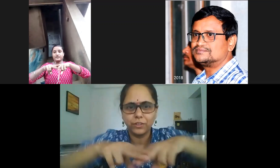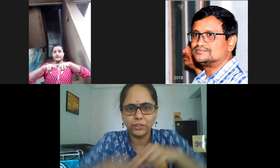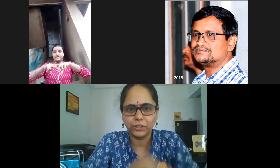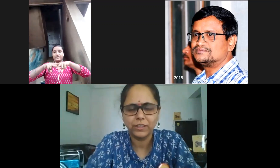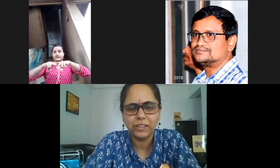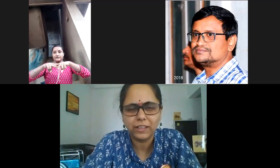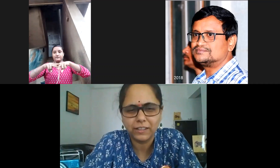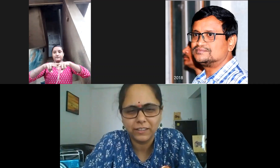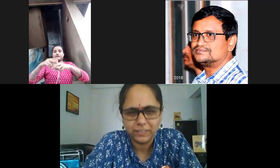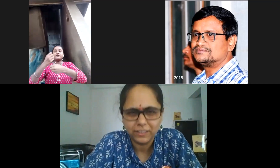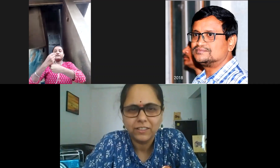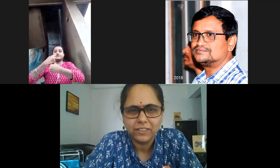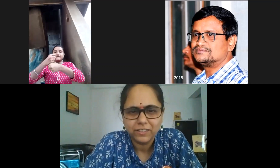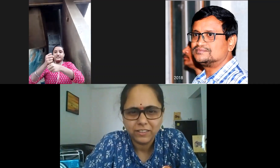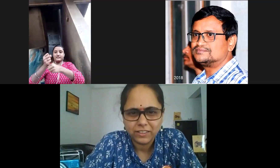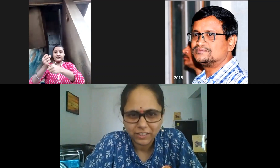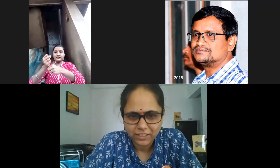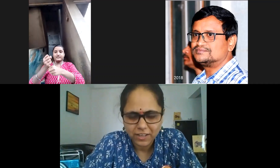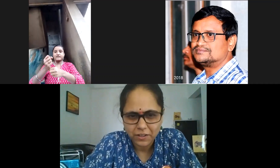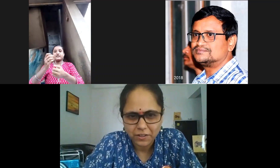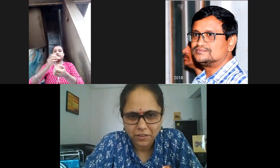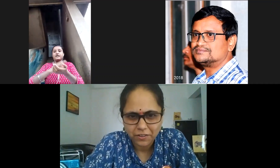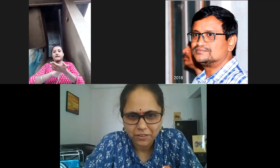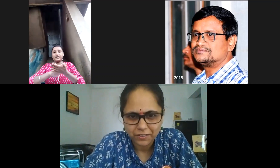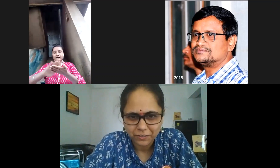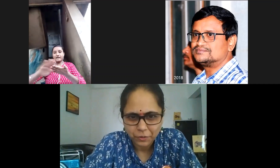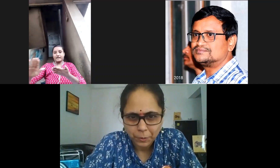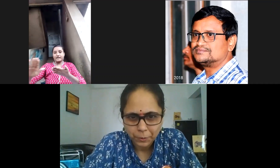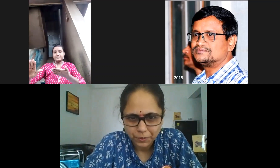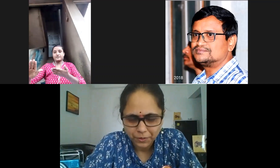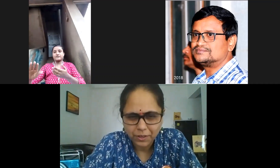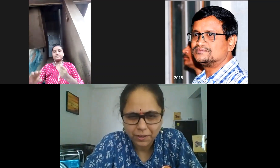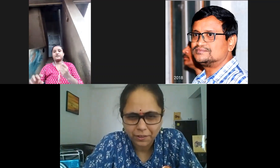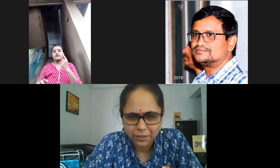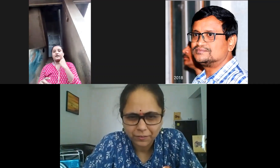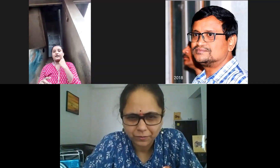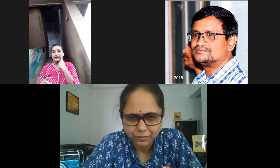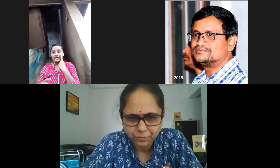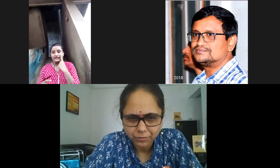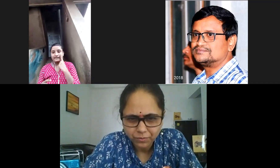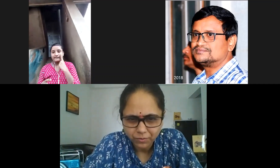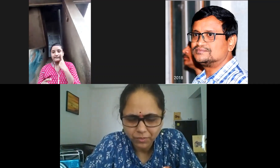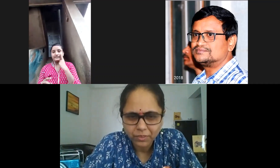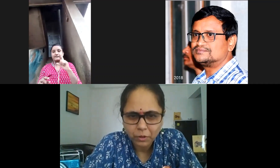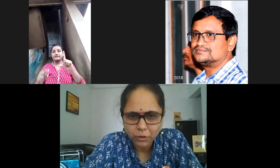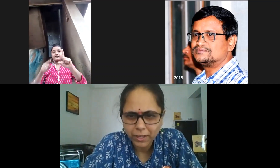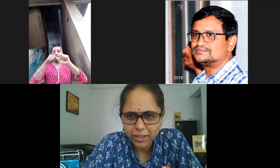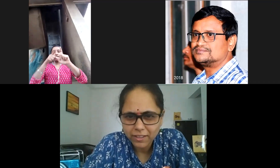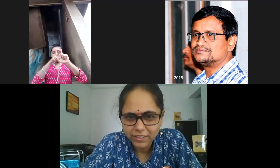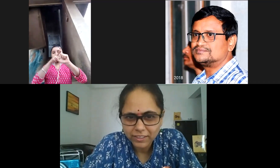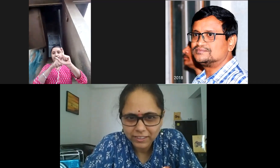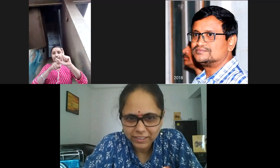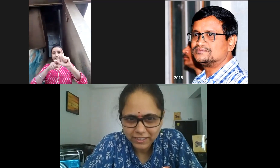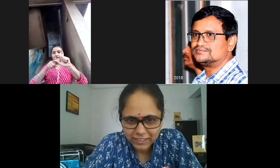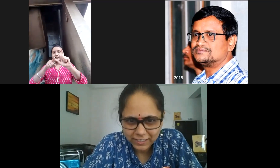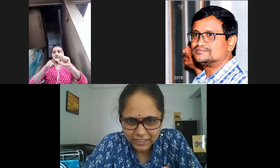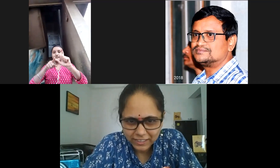Good. G, Huh. H, Huh. I, Okay.